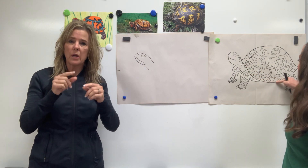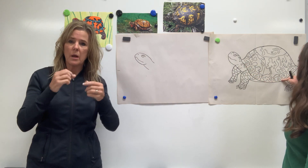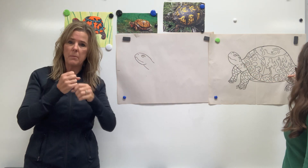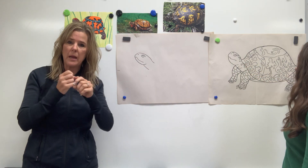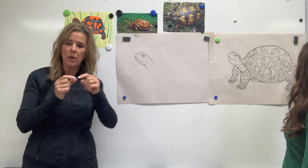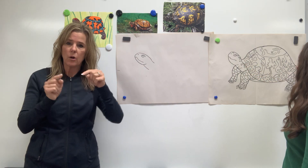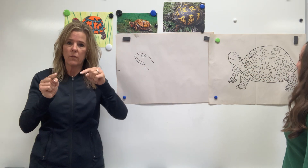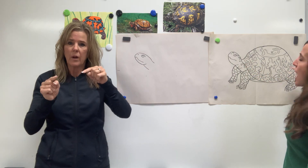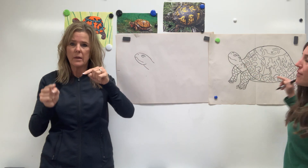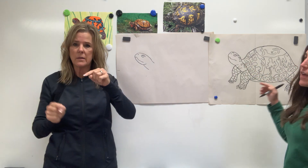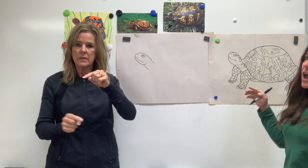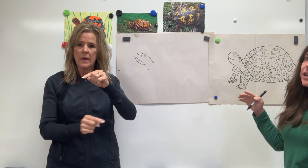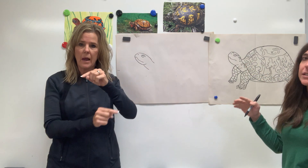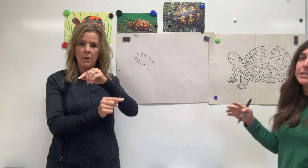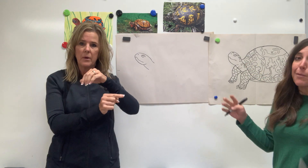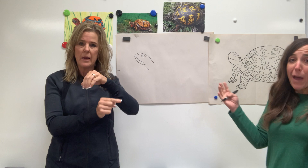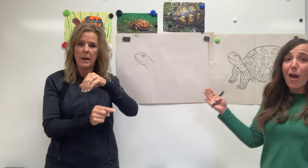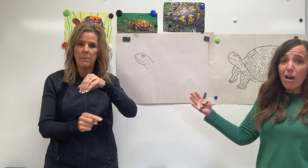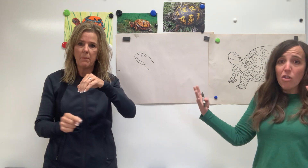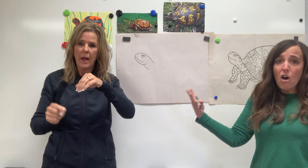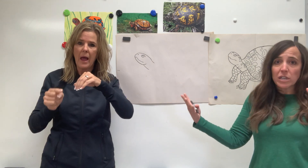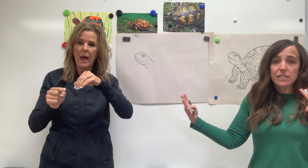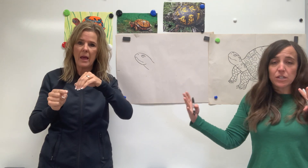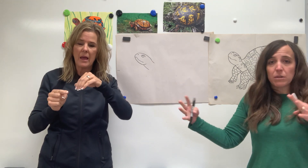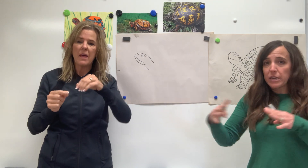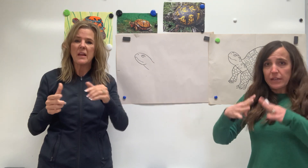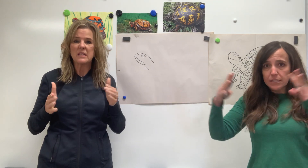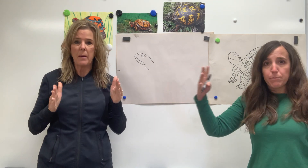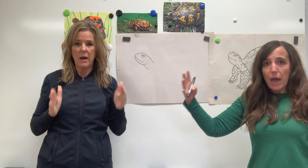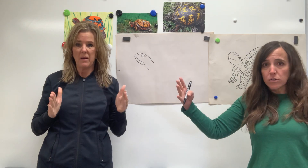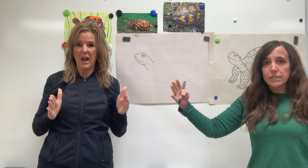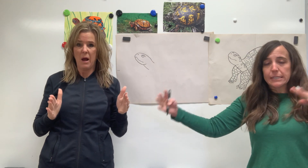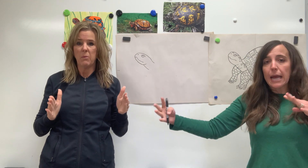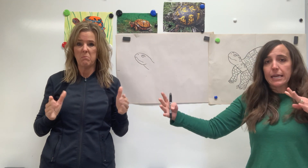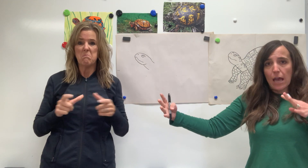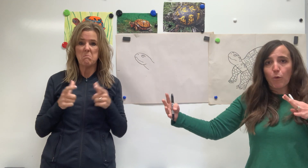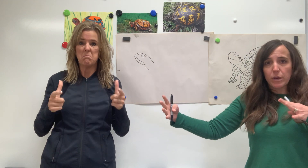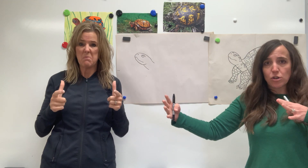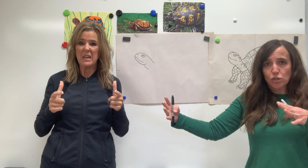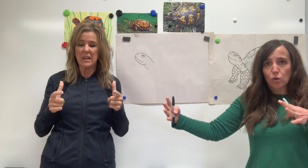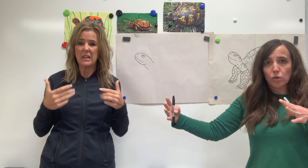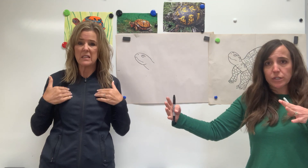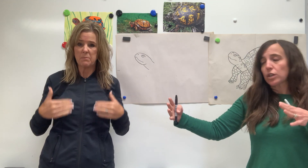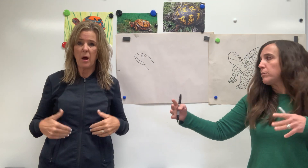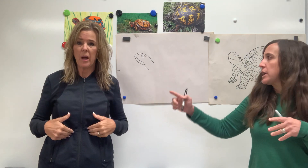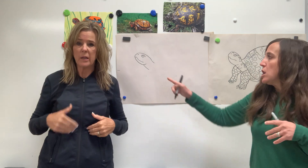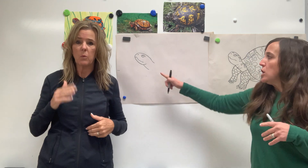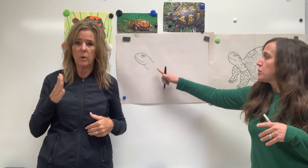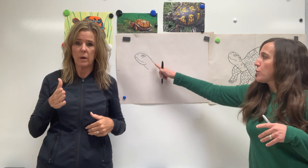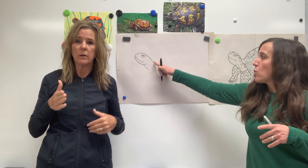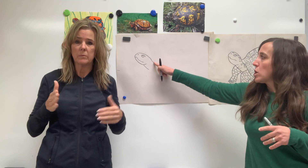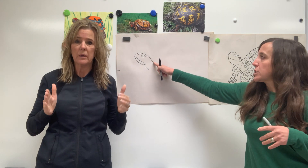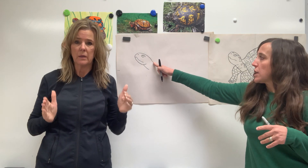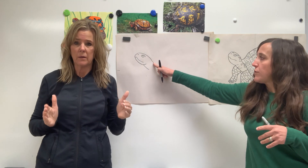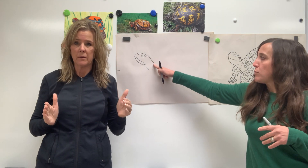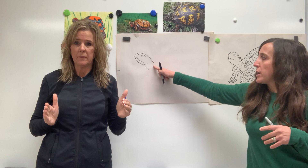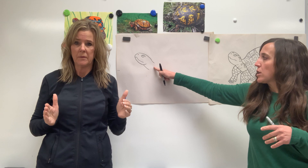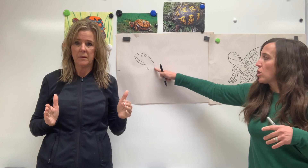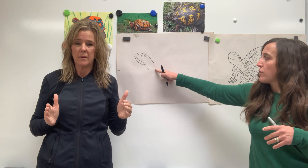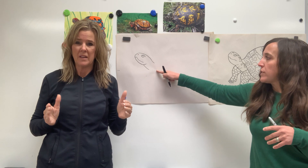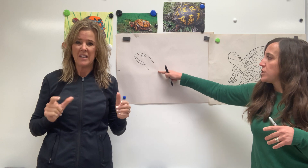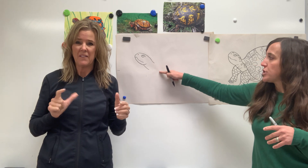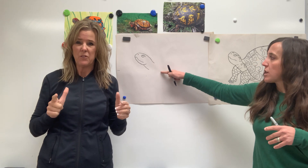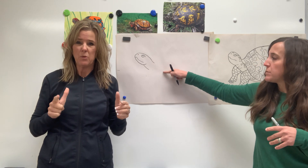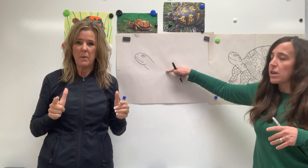and back, and that is about how long he's gonna be. That's about deciding how big your turtle is gonna be. So of course, if you